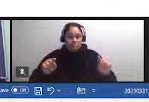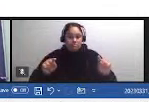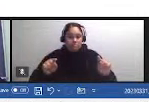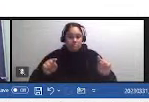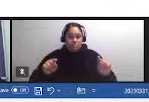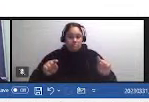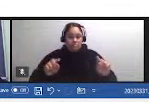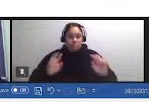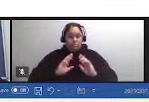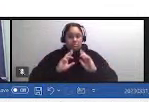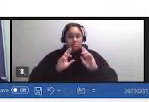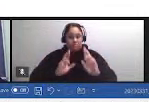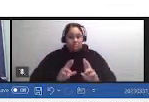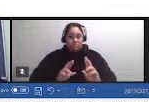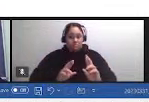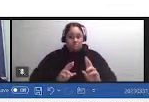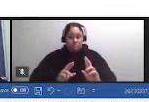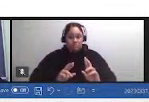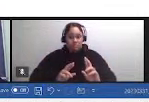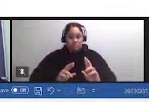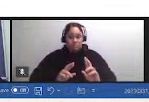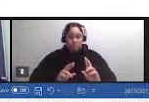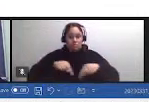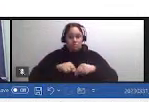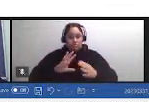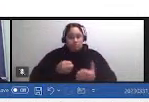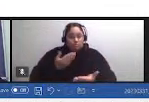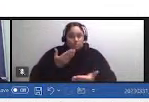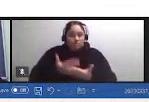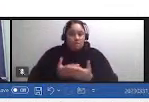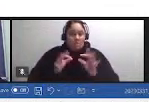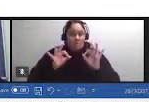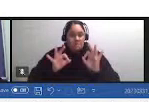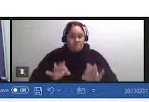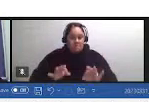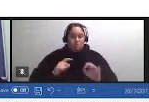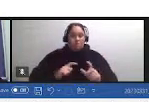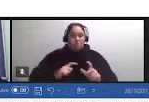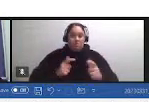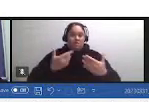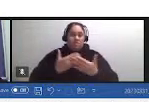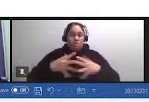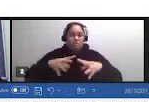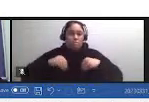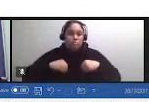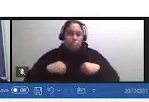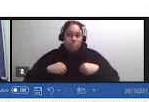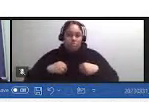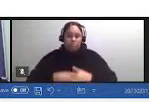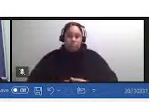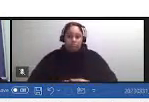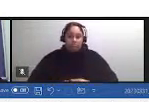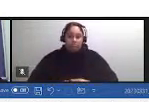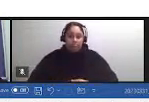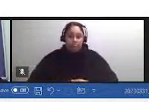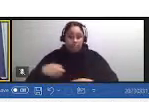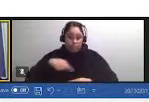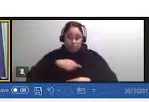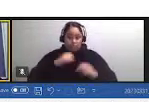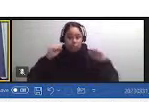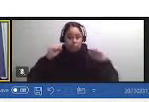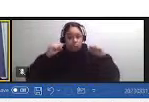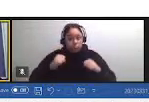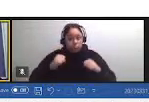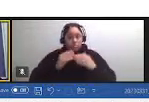this report is then duly tabled to the committee for adoption. Are we in